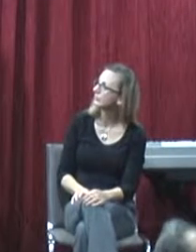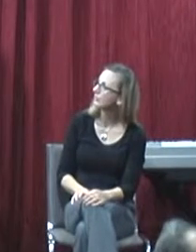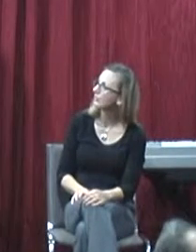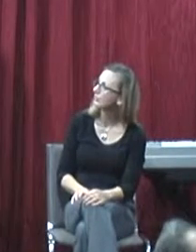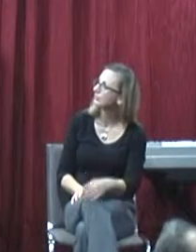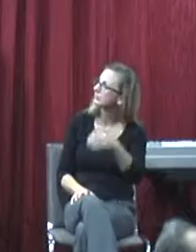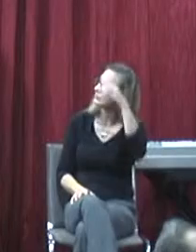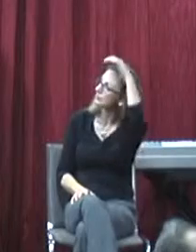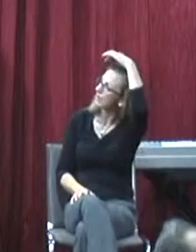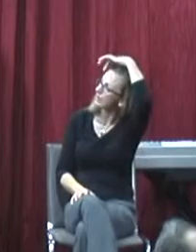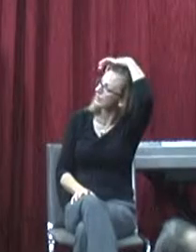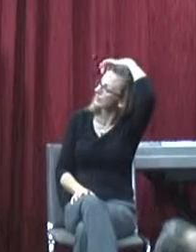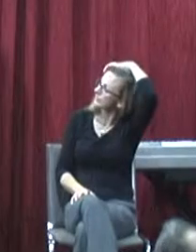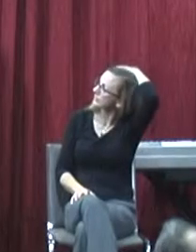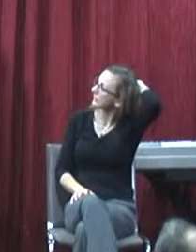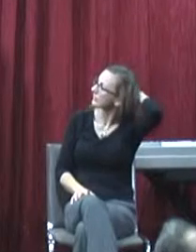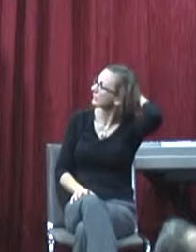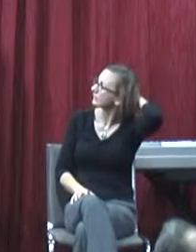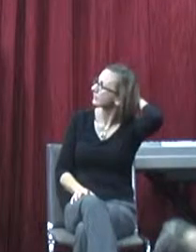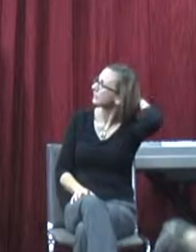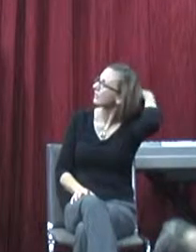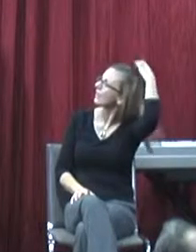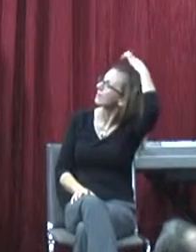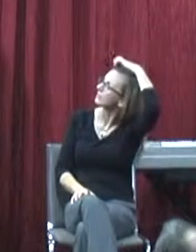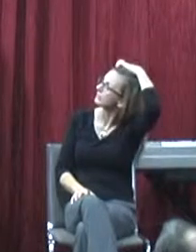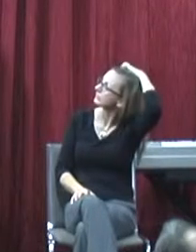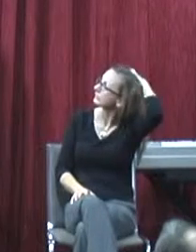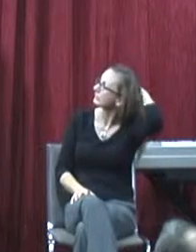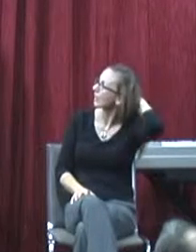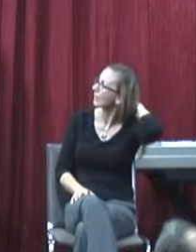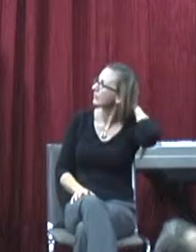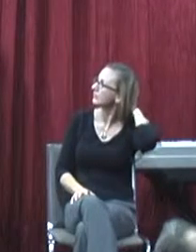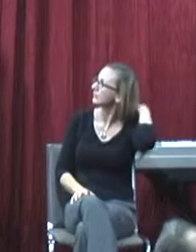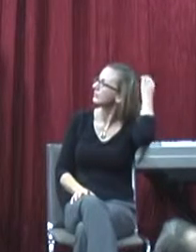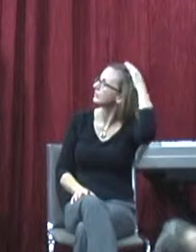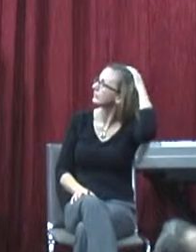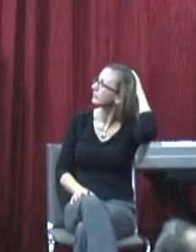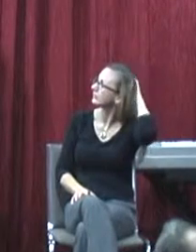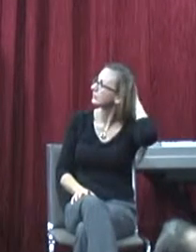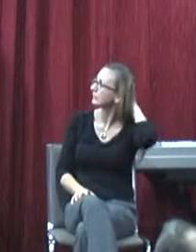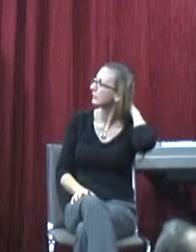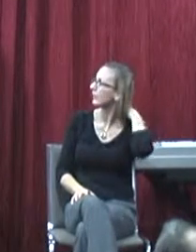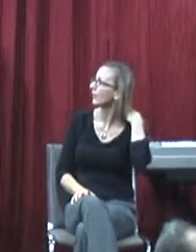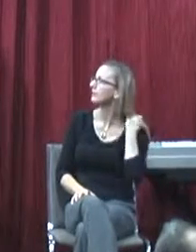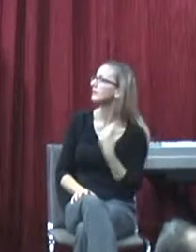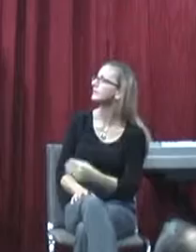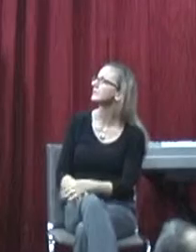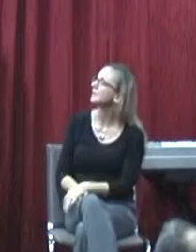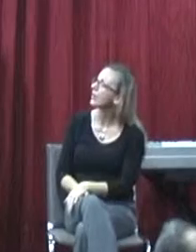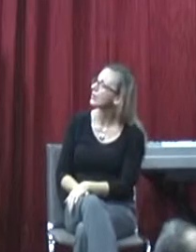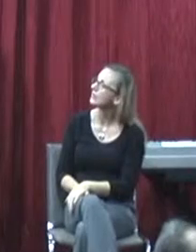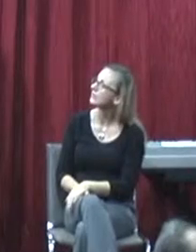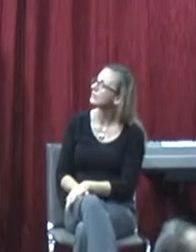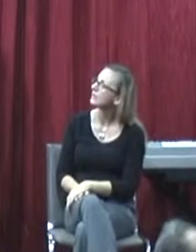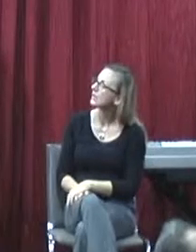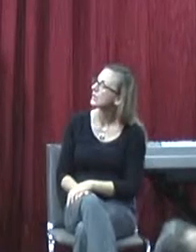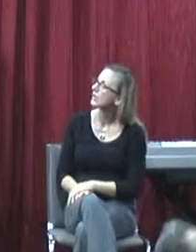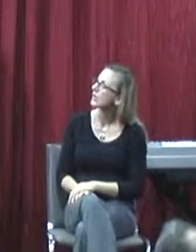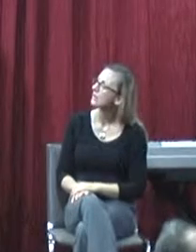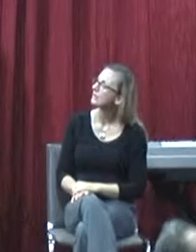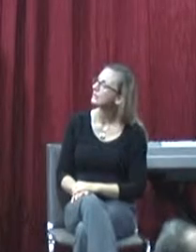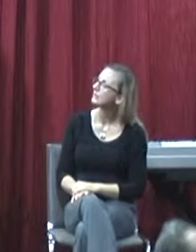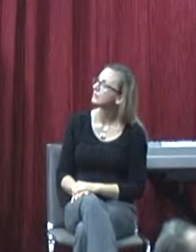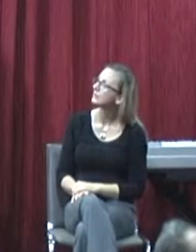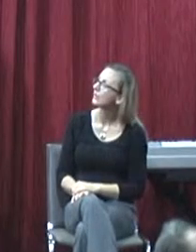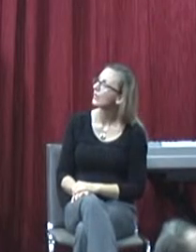Levi, Dinah's brothers, each took his sword and came against the city undisturbed and killed every male in